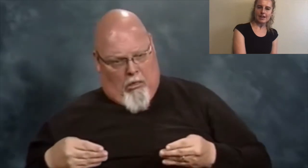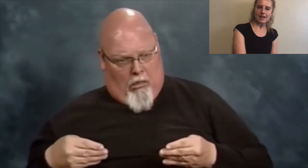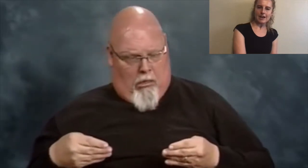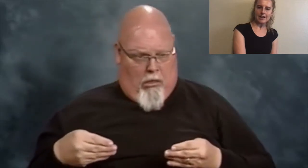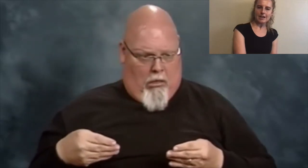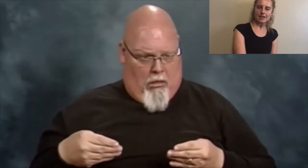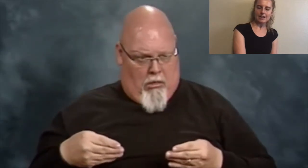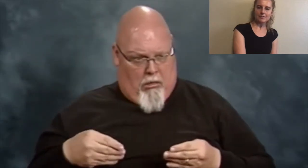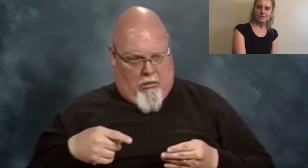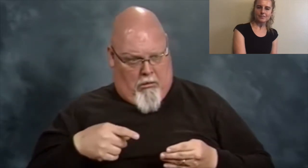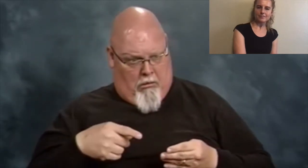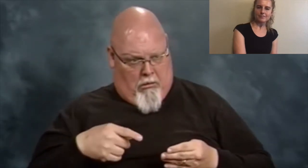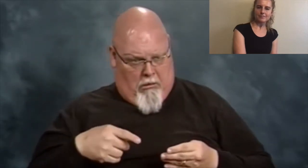late."